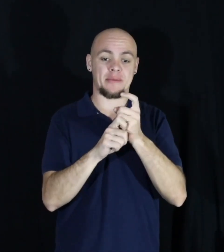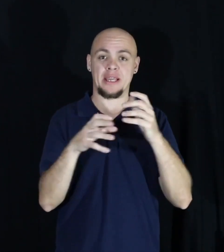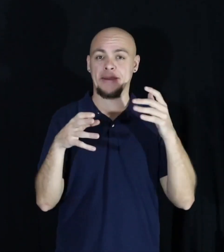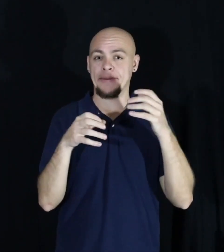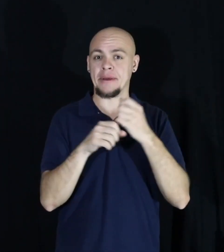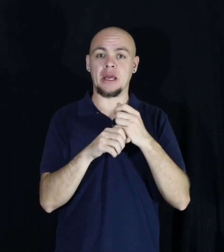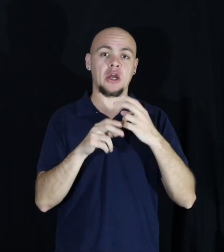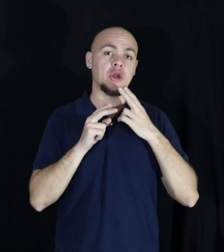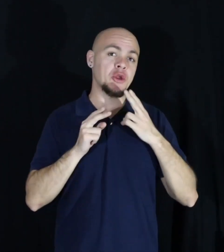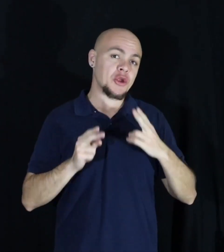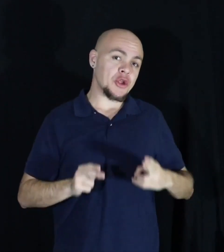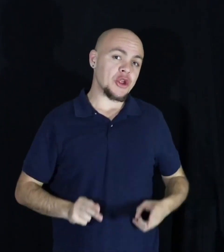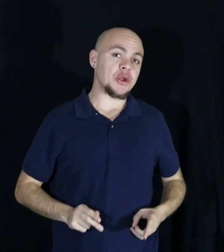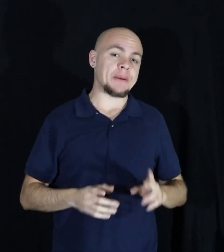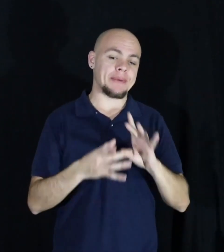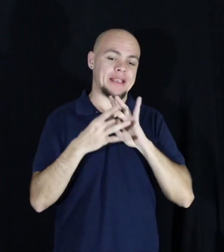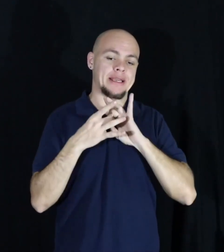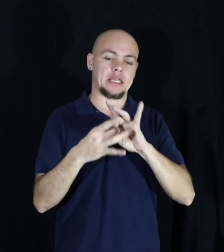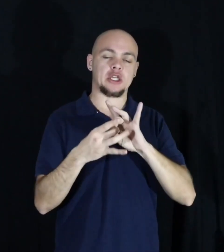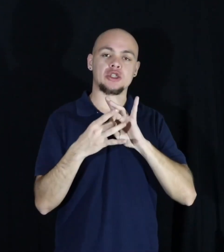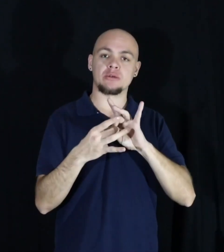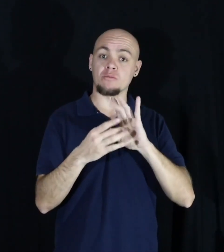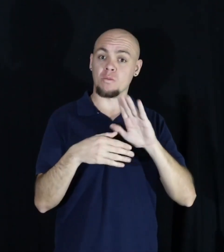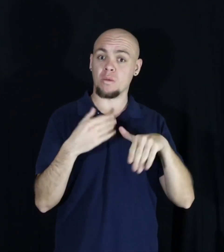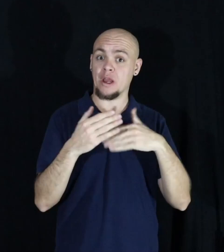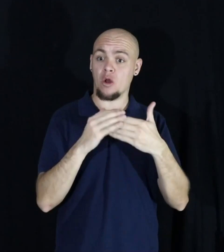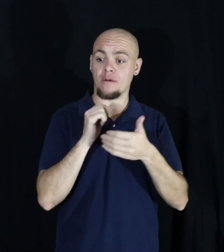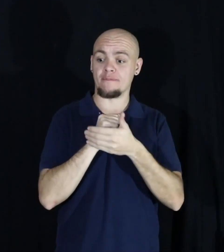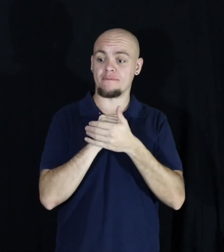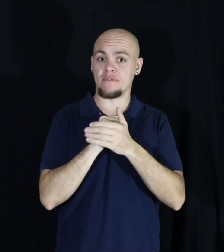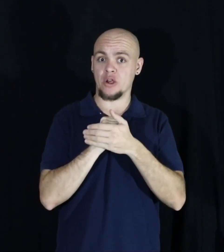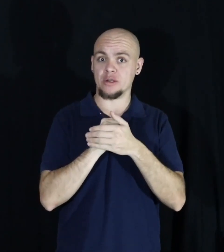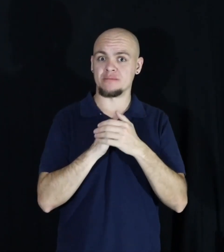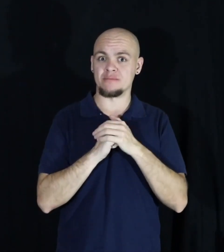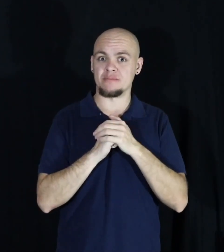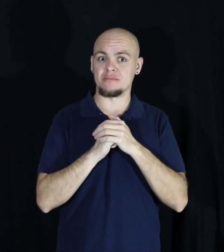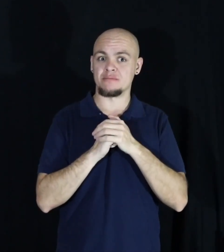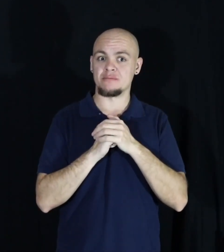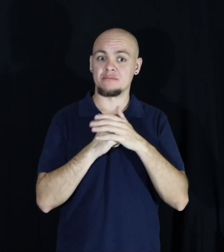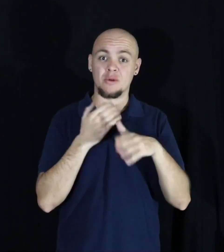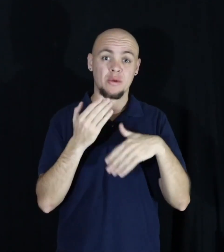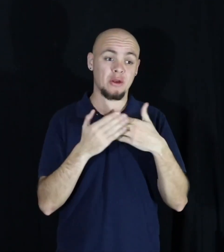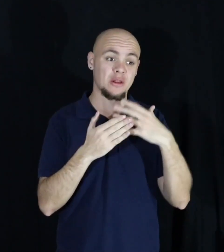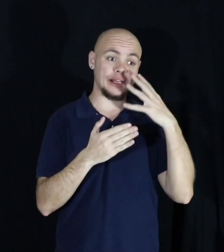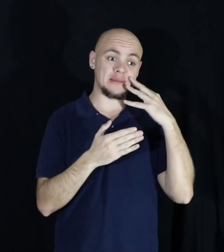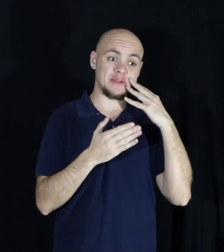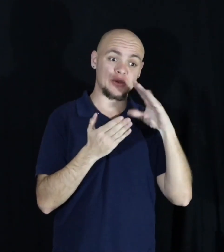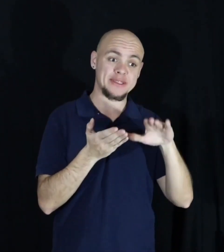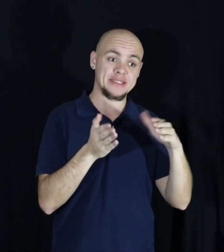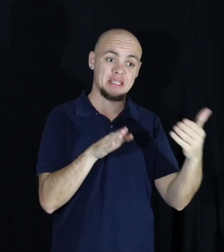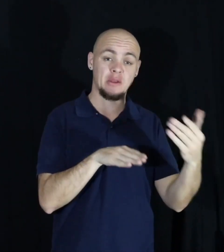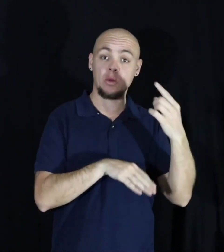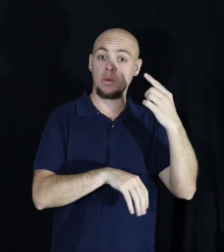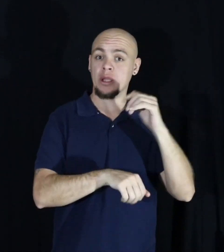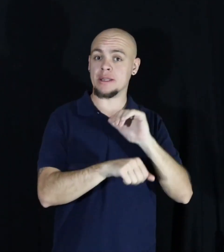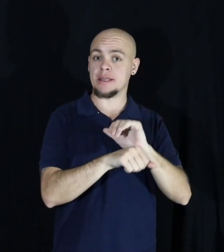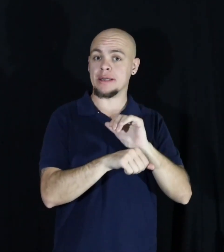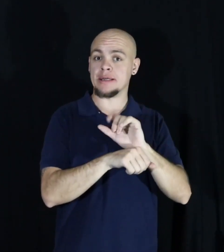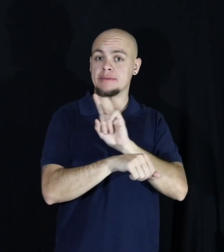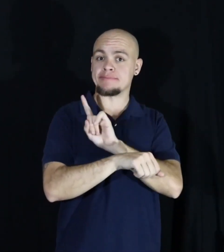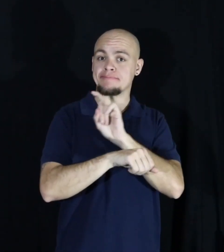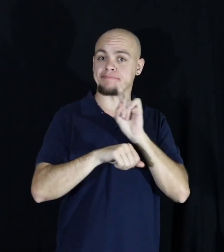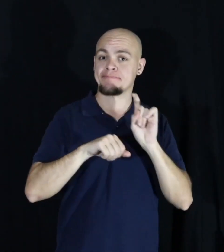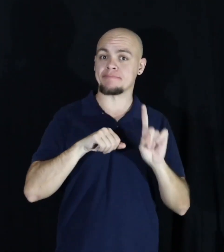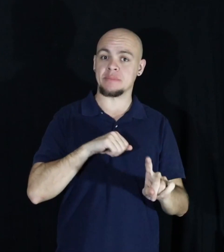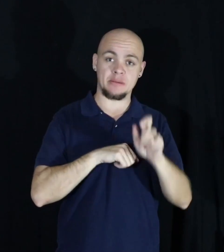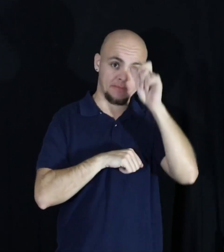a human connection. You know, and we all fart, but we also all experience death. And then one night I came off stage. I had a